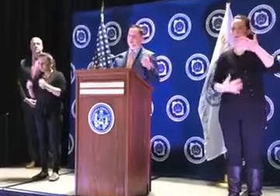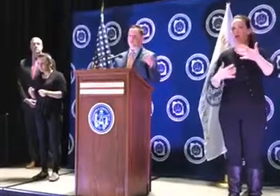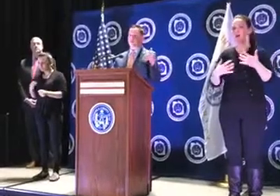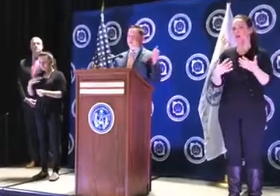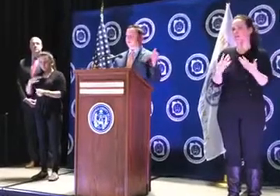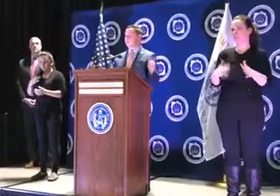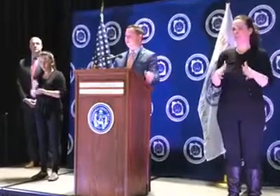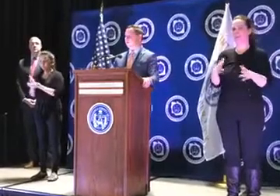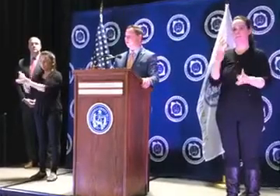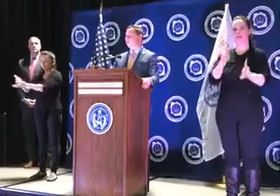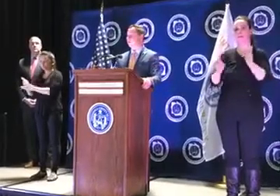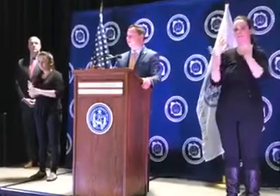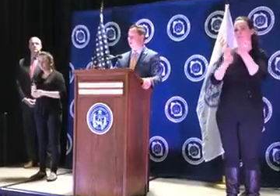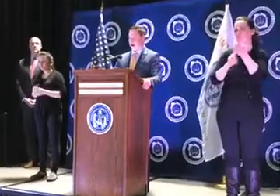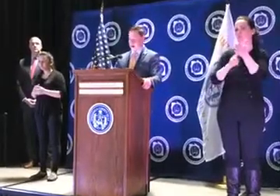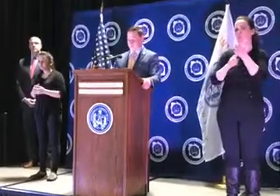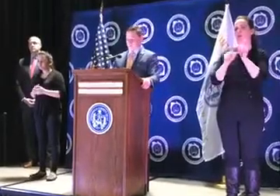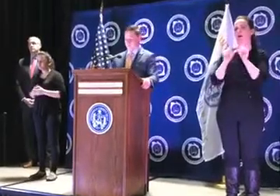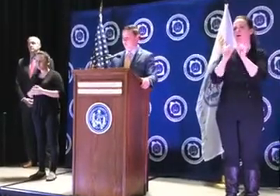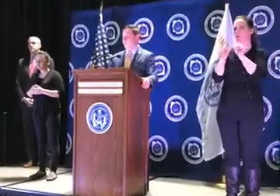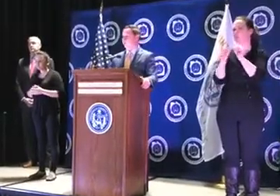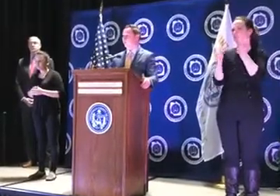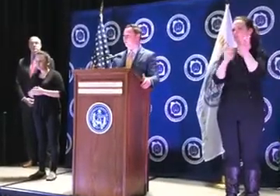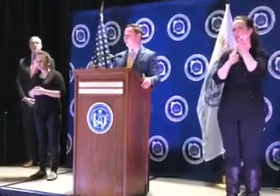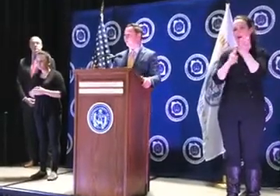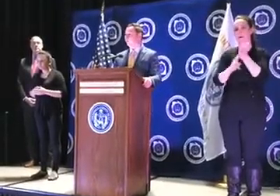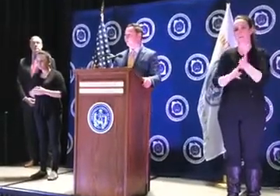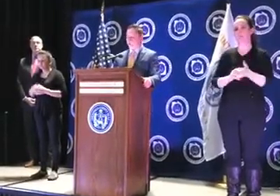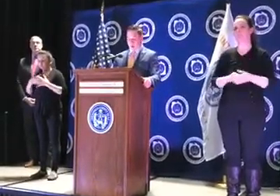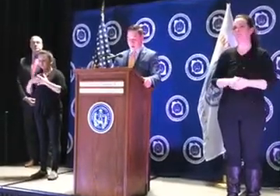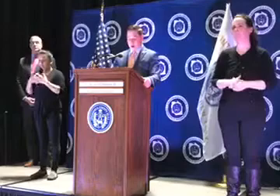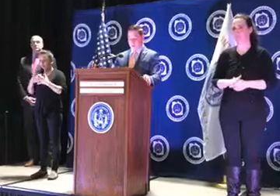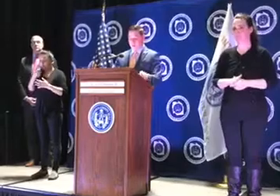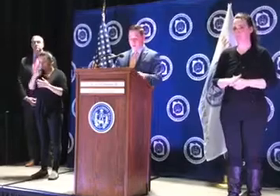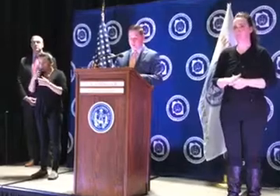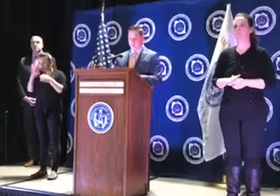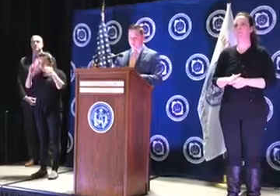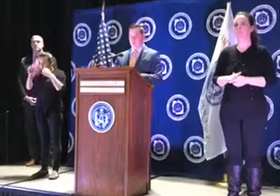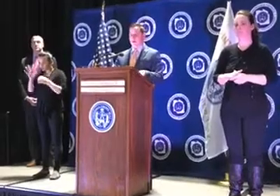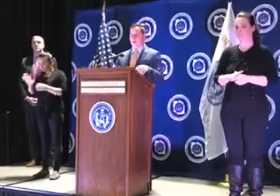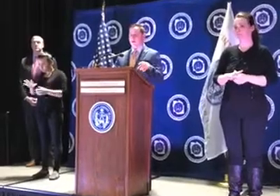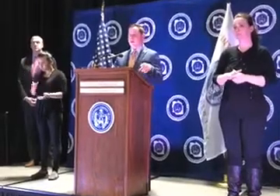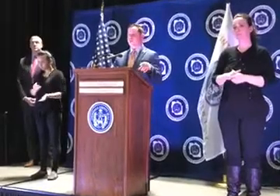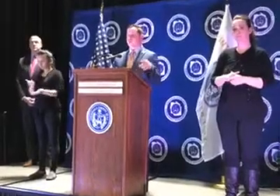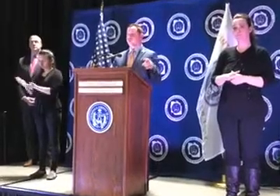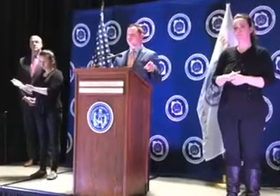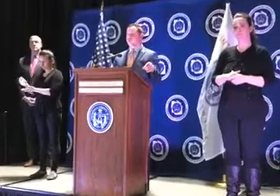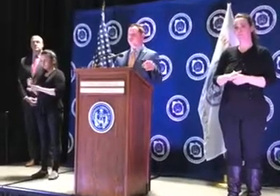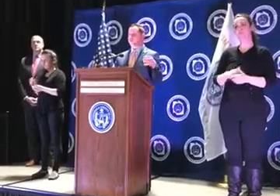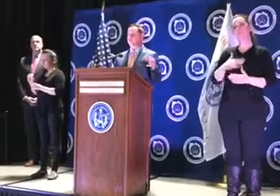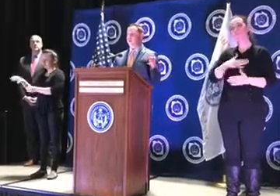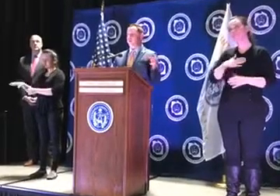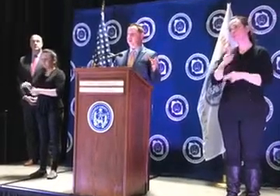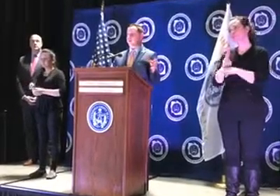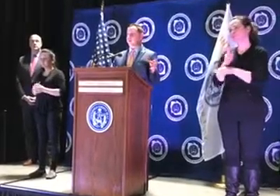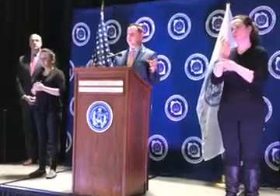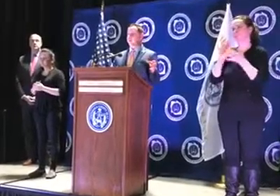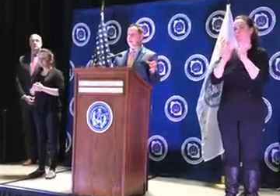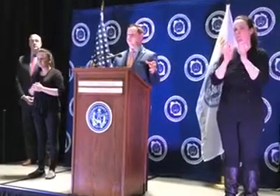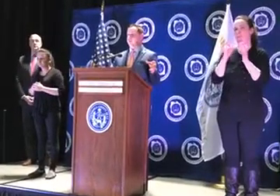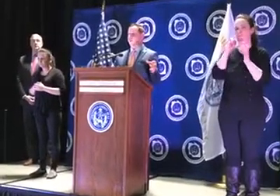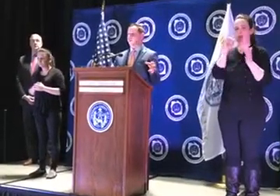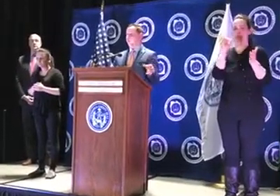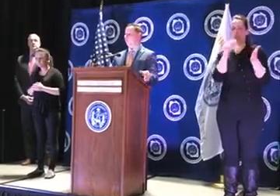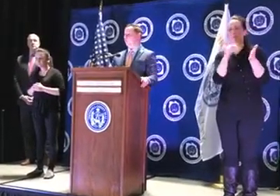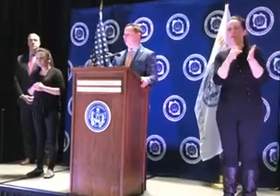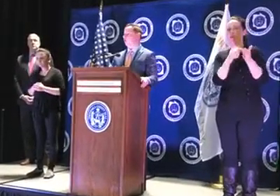they said, hey, if you need it, you can have it. Hopefully we don't ever need those. But certainly Dr. Gupta's team in our health department